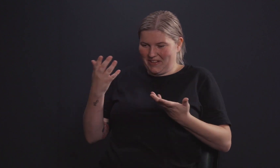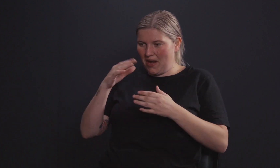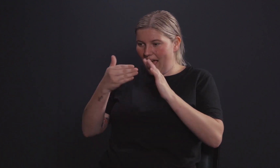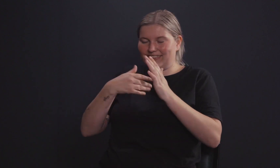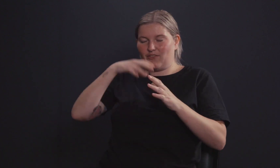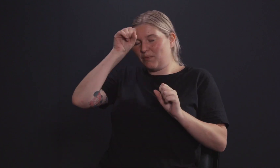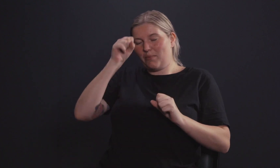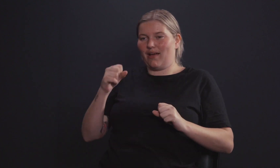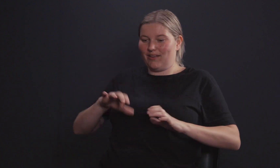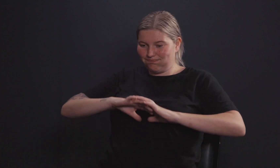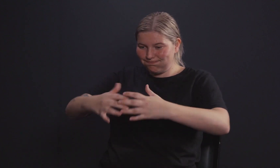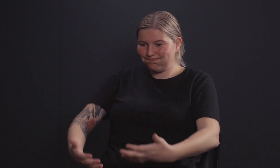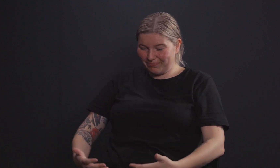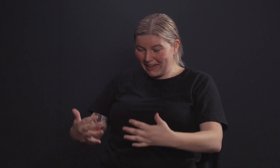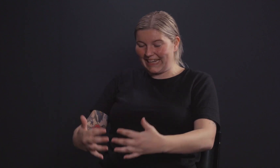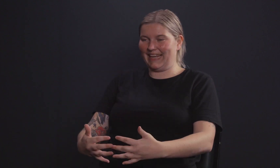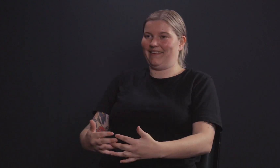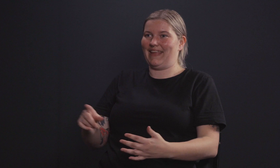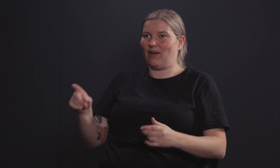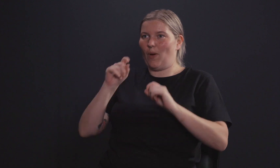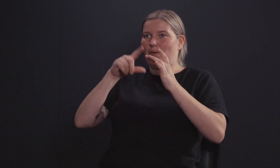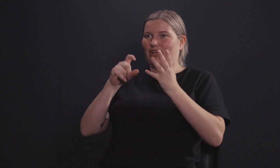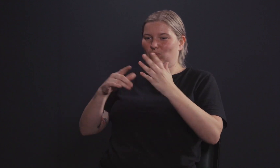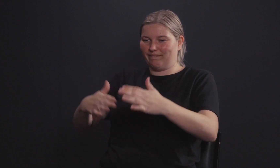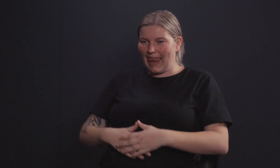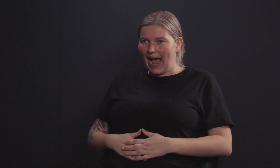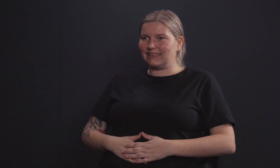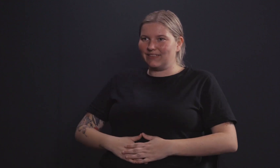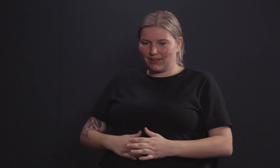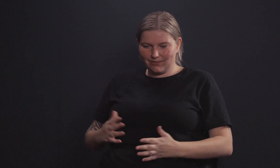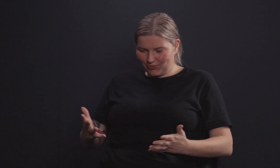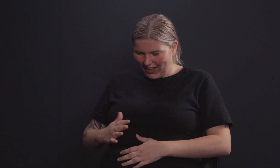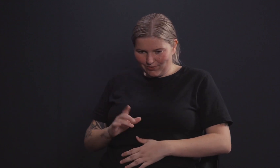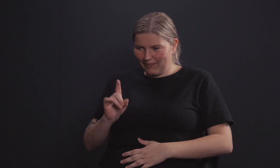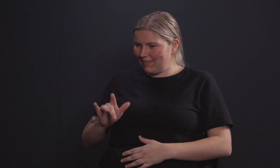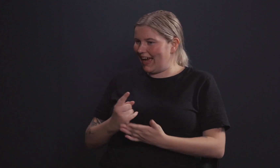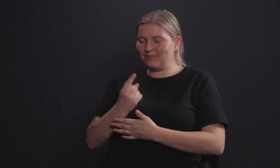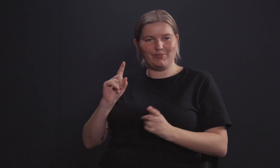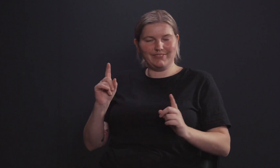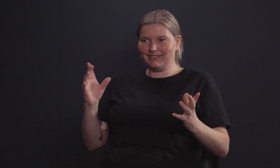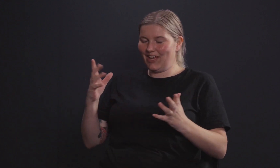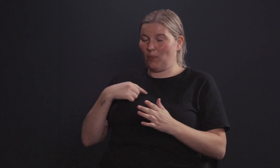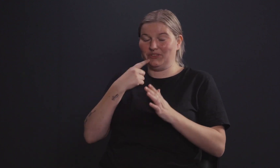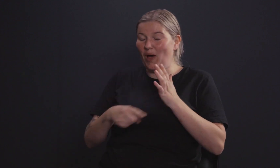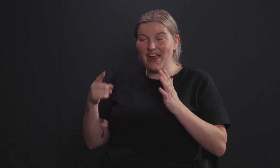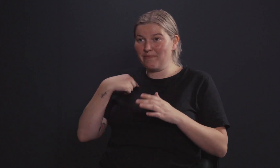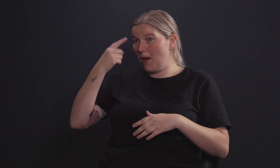this huge pregnant belly, but when I woke up in the ICU, it was flat. What the fuck had happened? I was swearing my head off, saying,